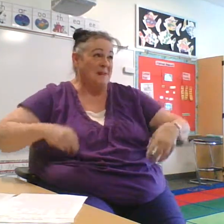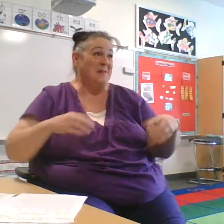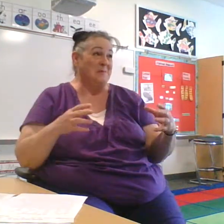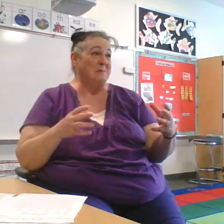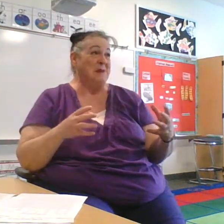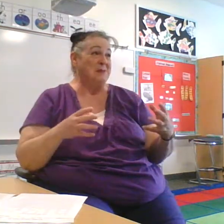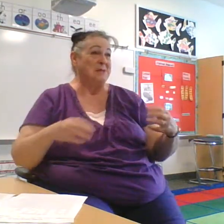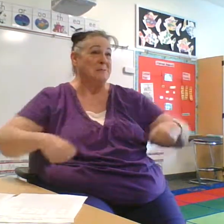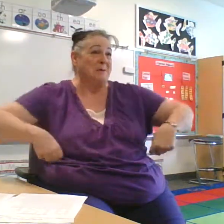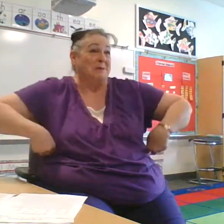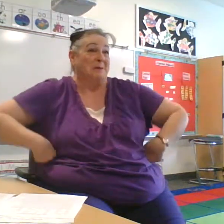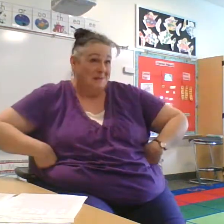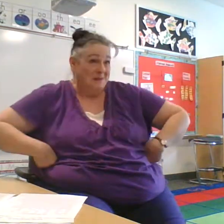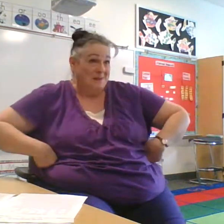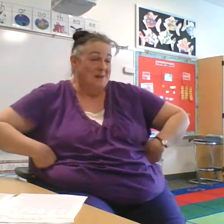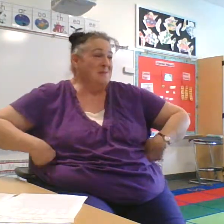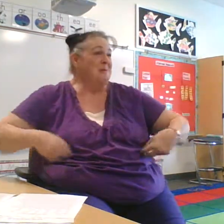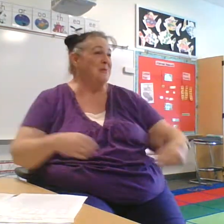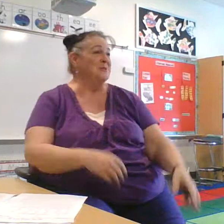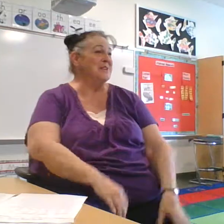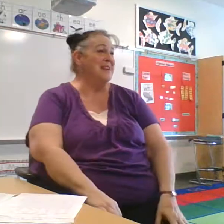That would be the typical there was mother stance.